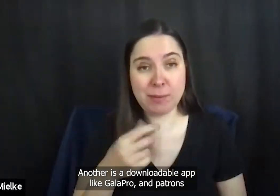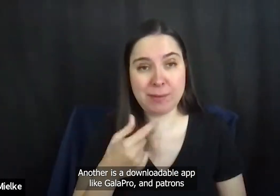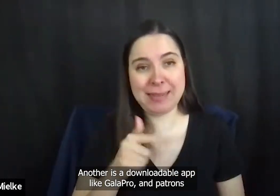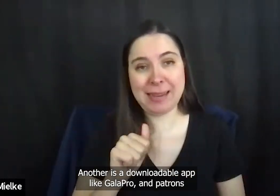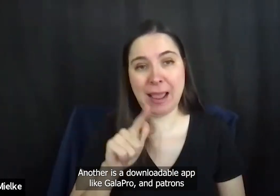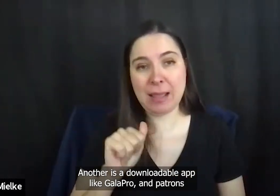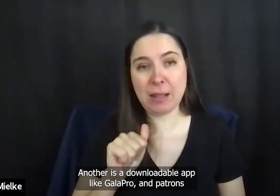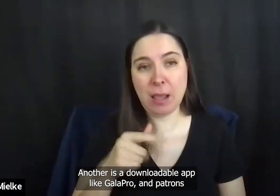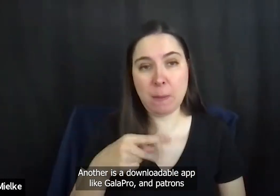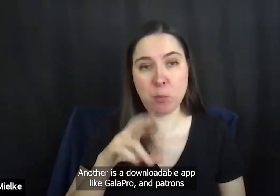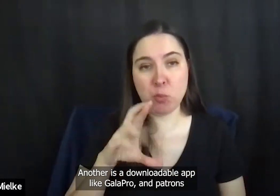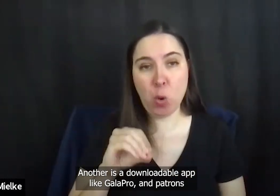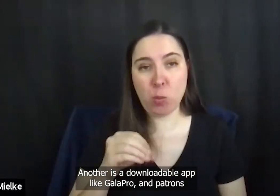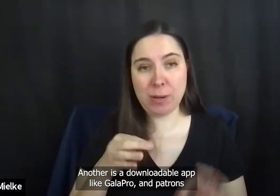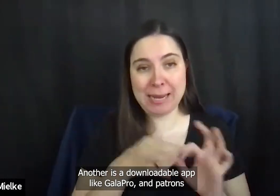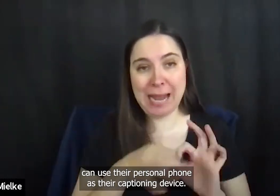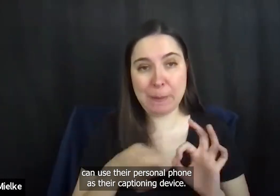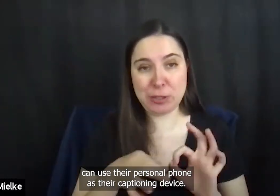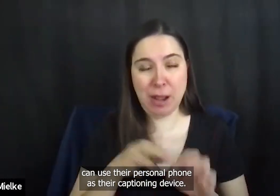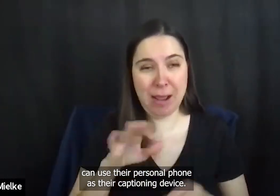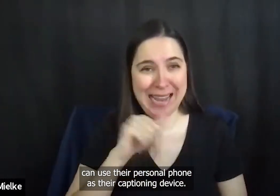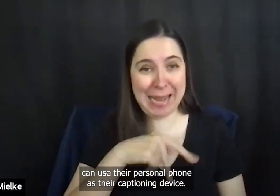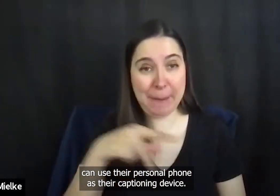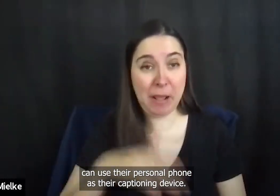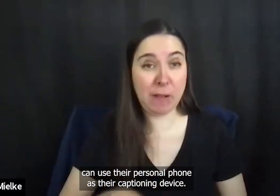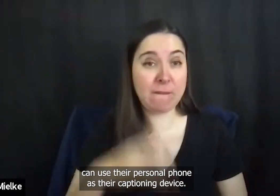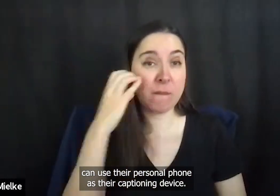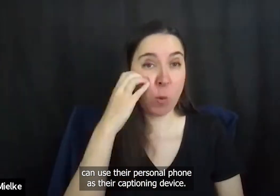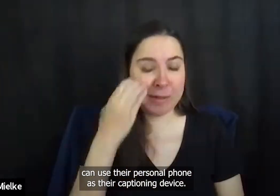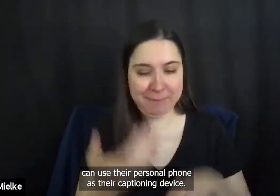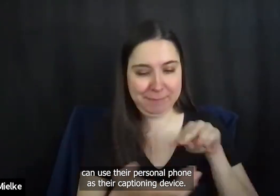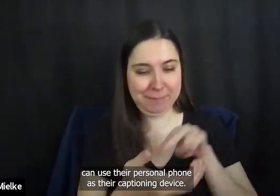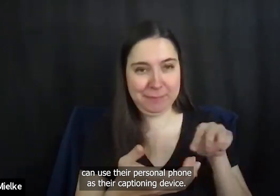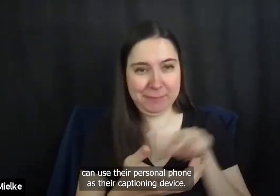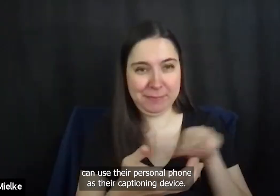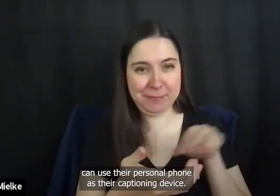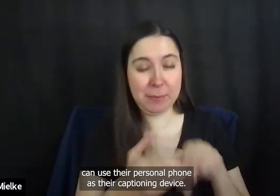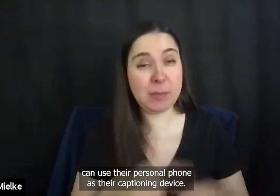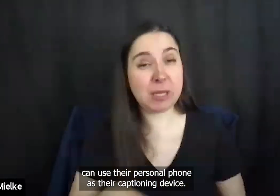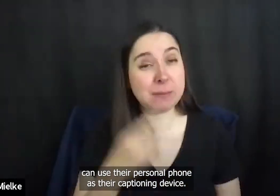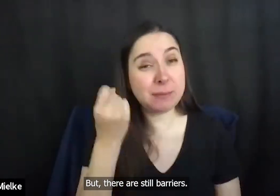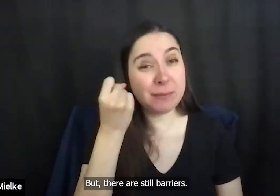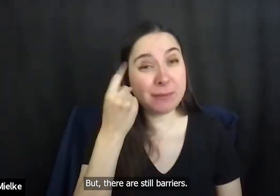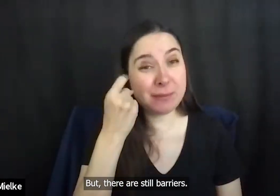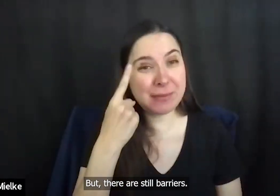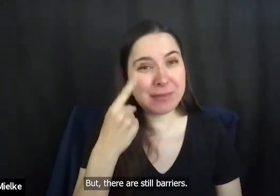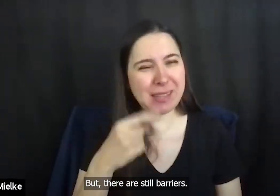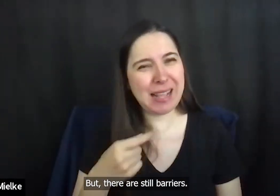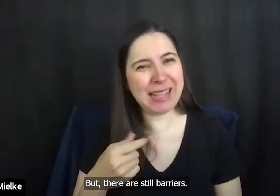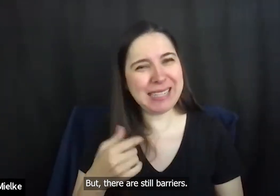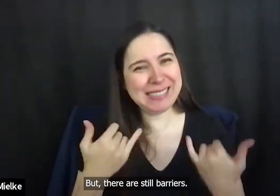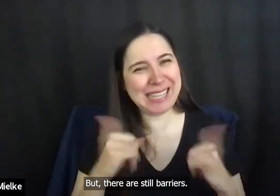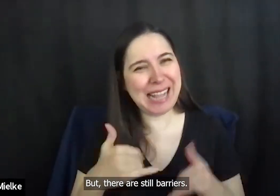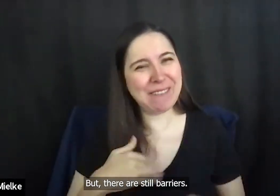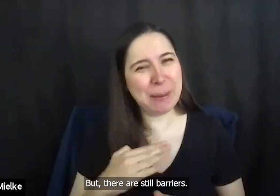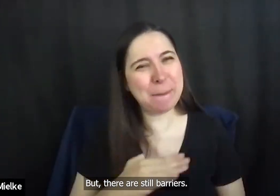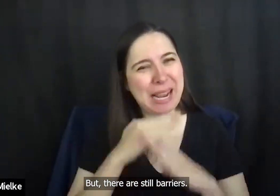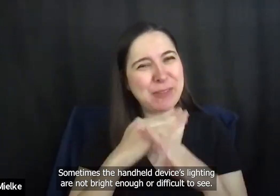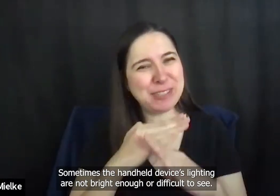like GalaPro, and patrons can use their personal phone as their captioning device. But there are still barriers.